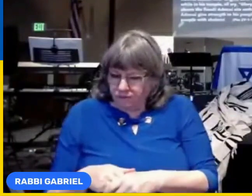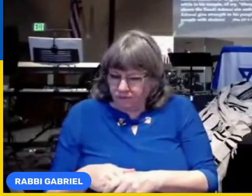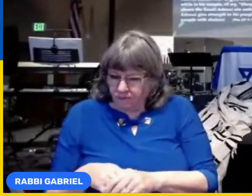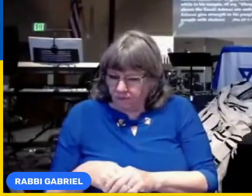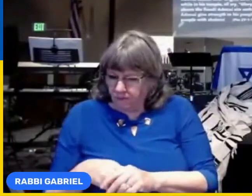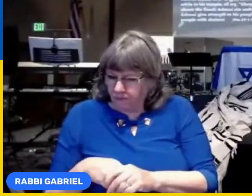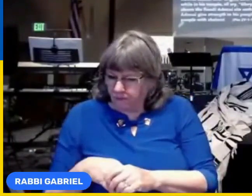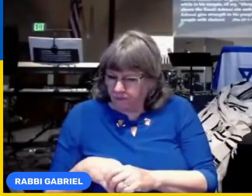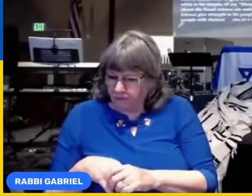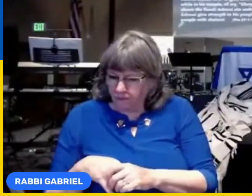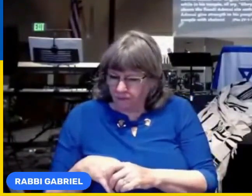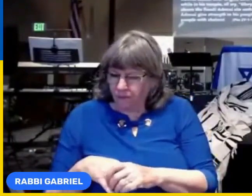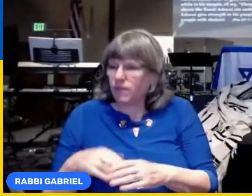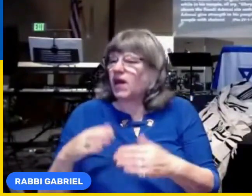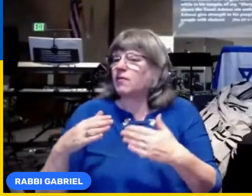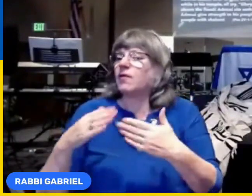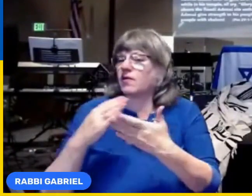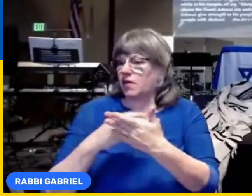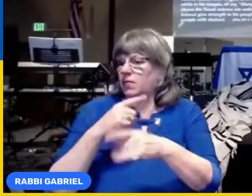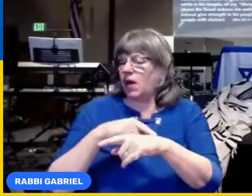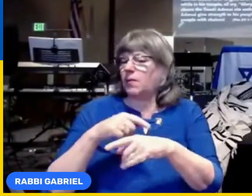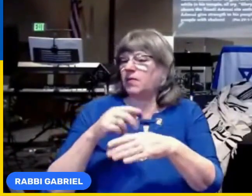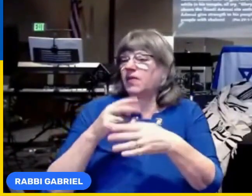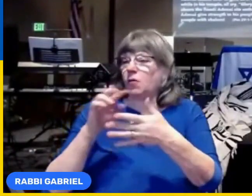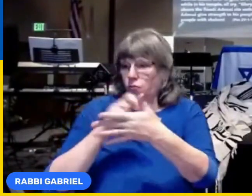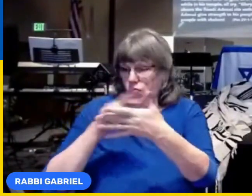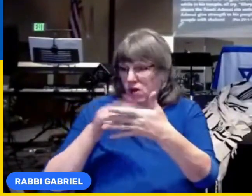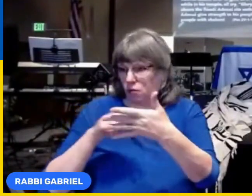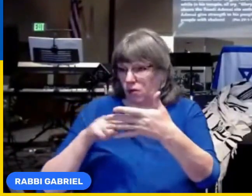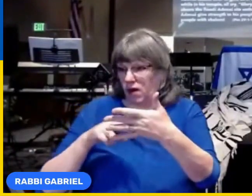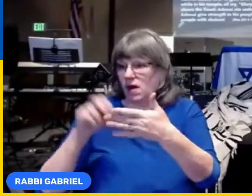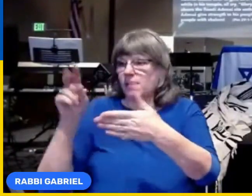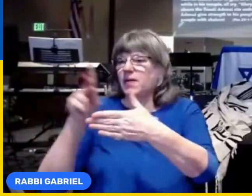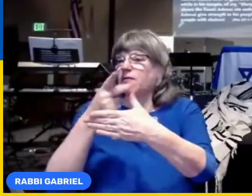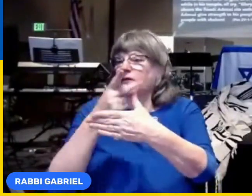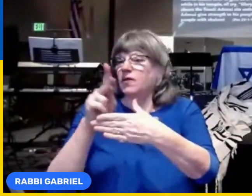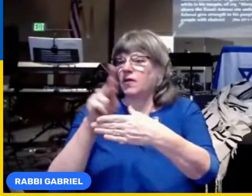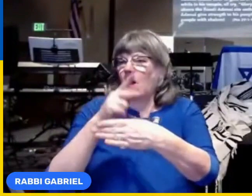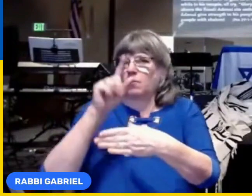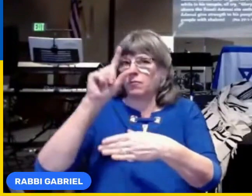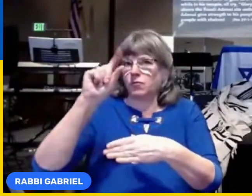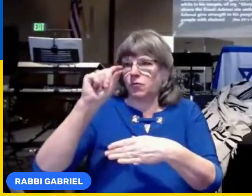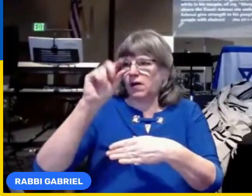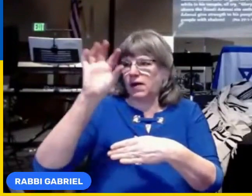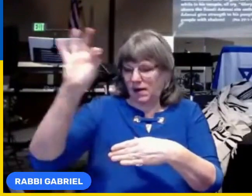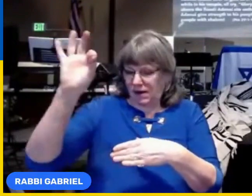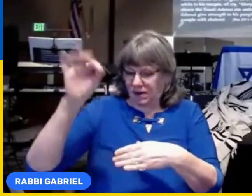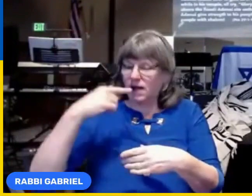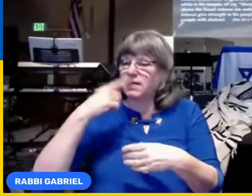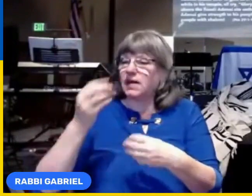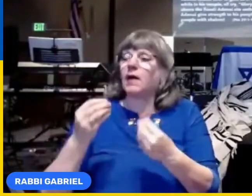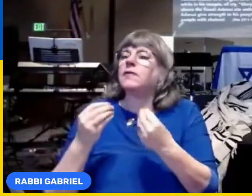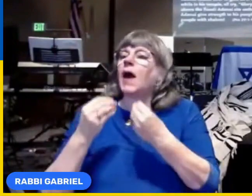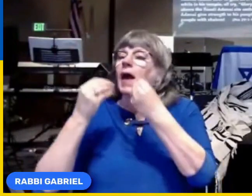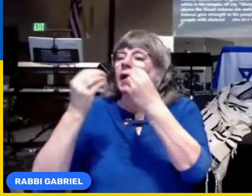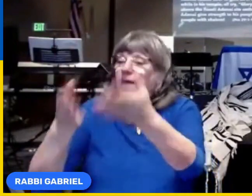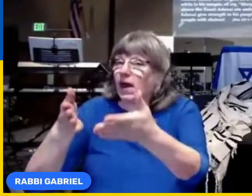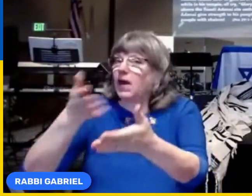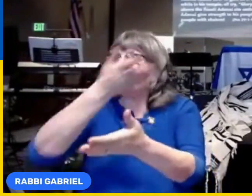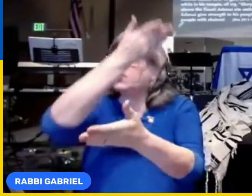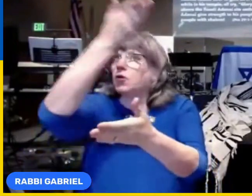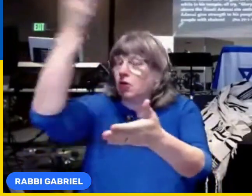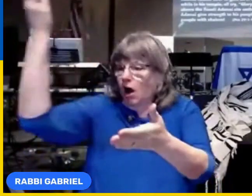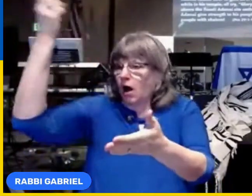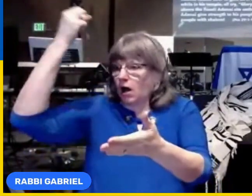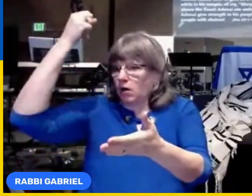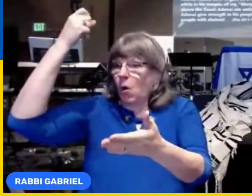at the end of service, they read Psalm 29, which is awesome. It says, give Adonai his due, you who are godly.